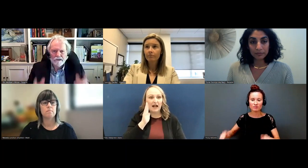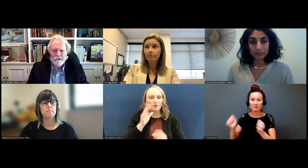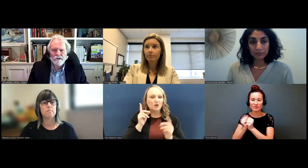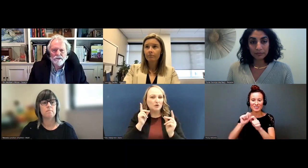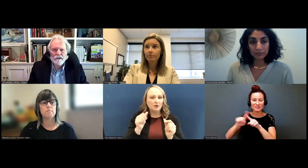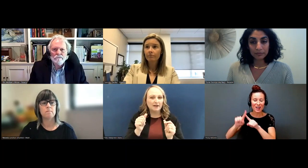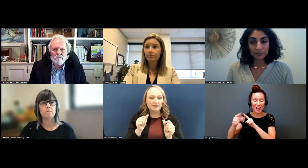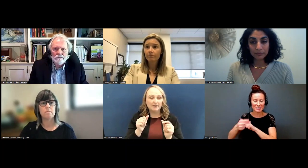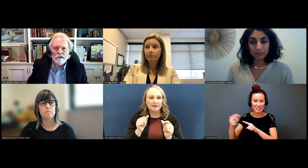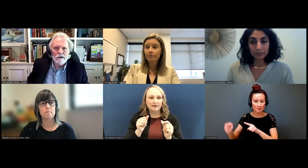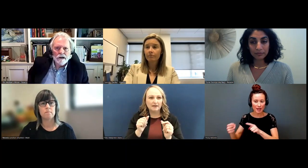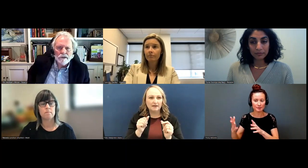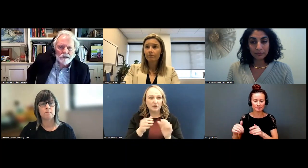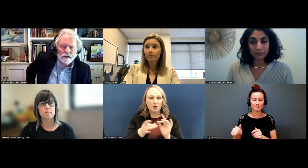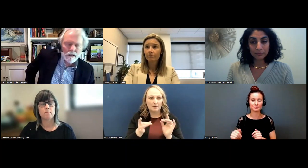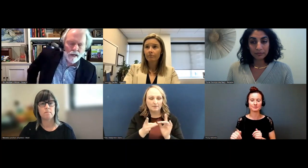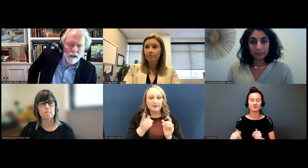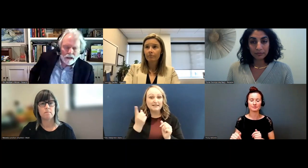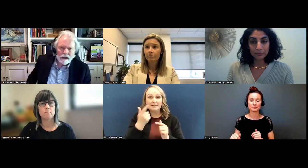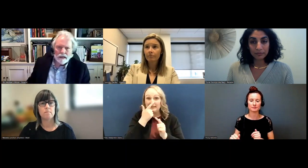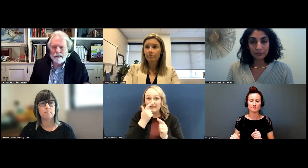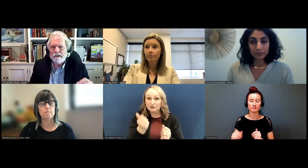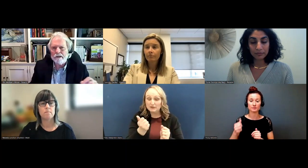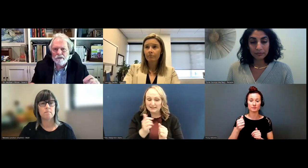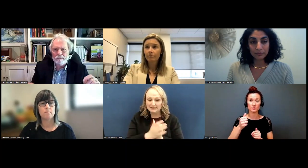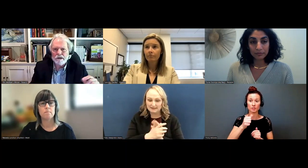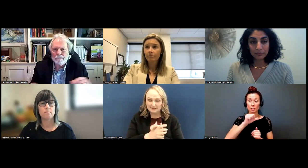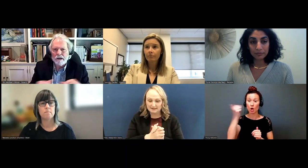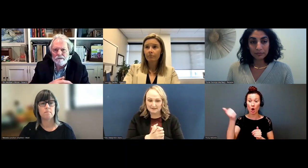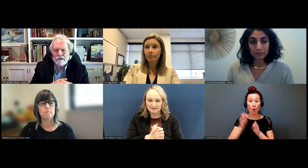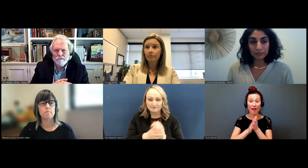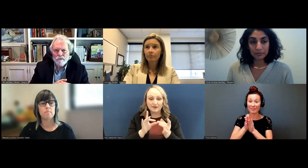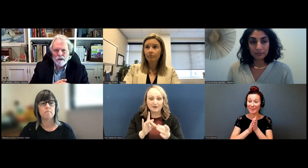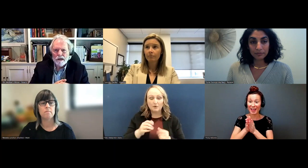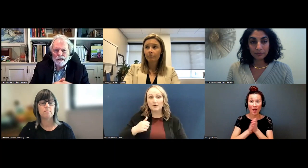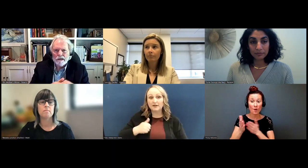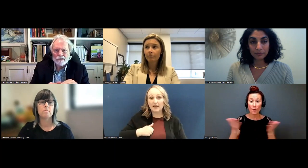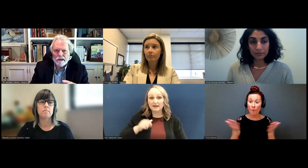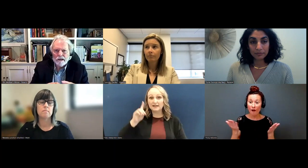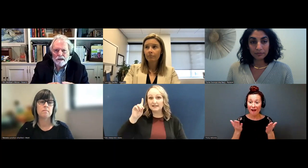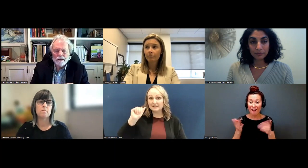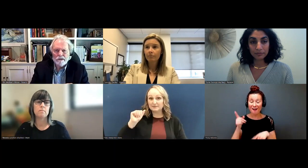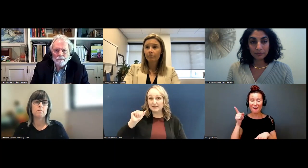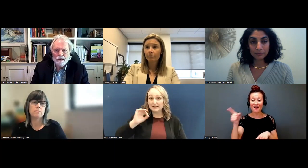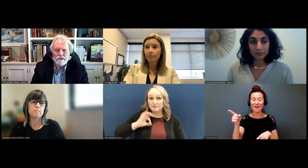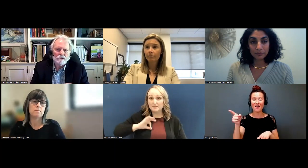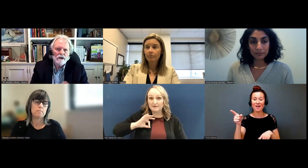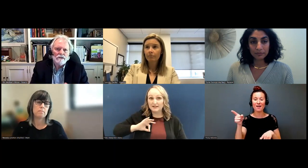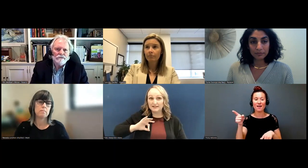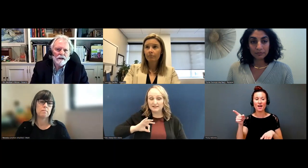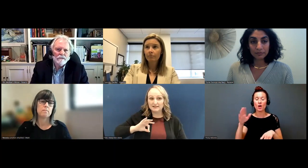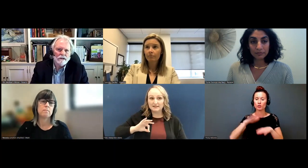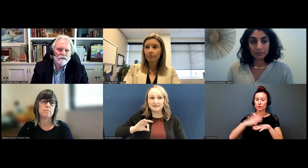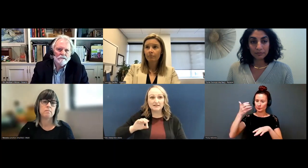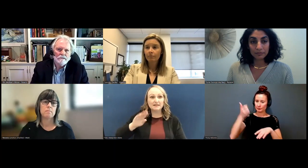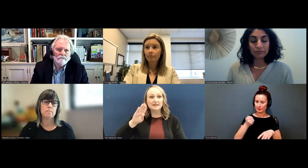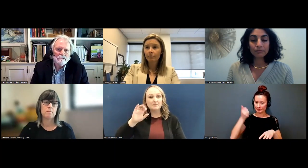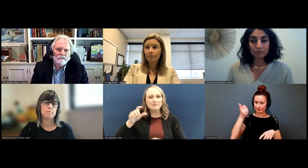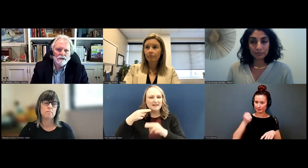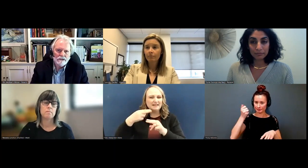very interesting around the Canada Disability Benefit is the bill is what's called a